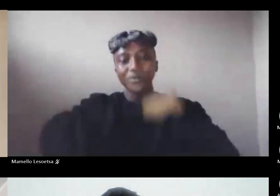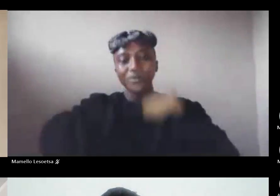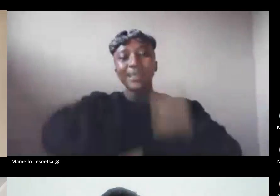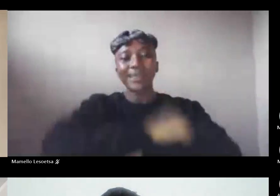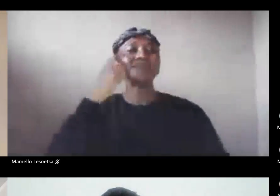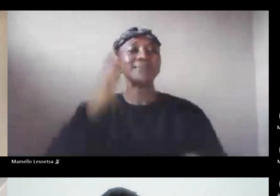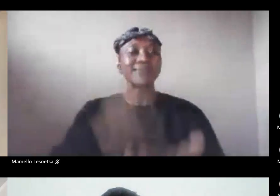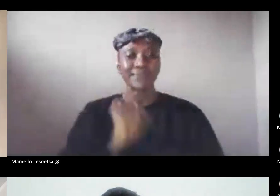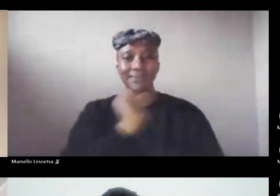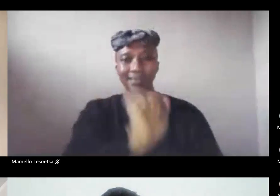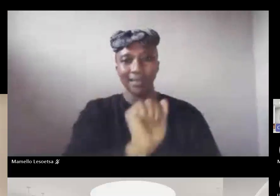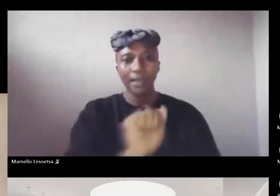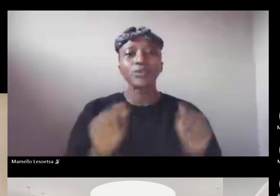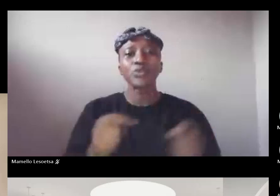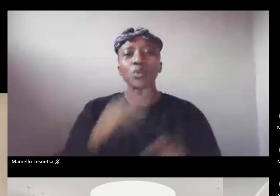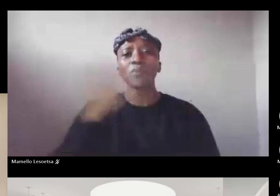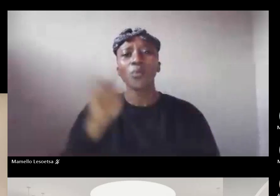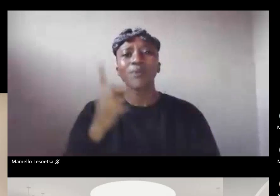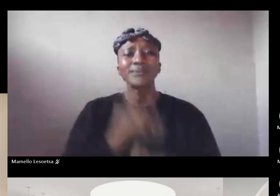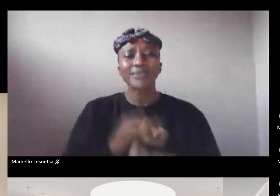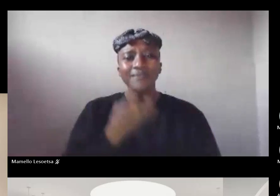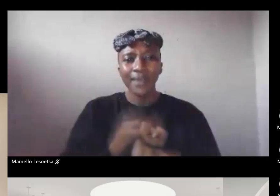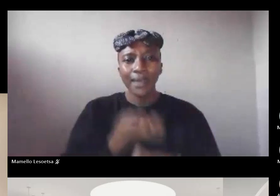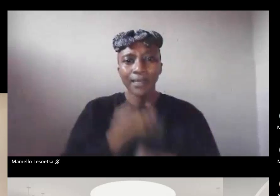bit difficult, like you said. The disabilities